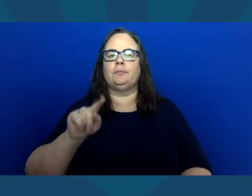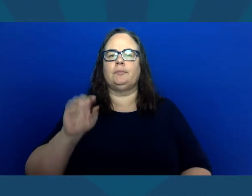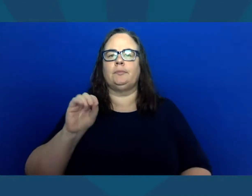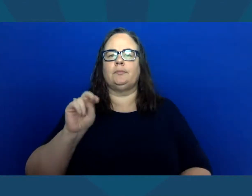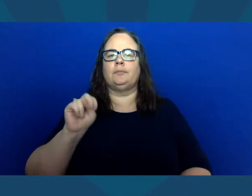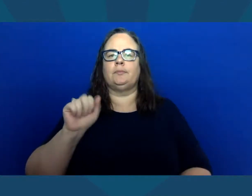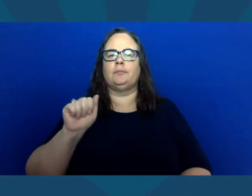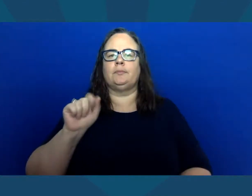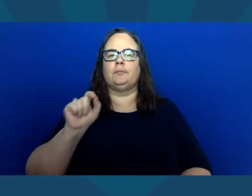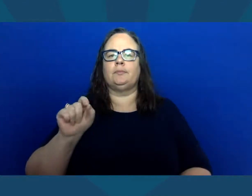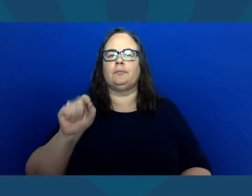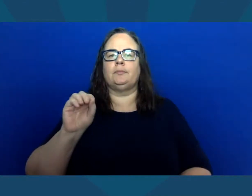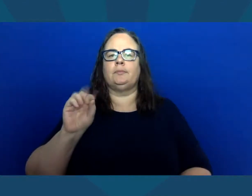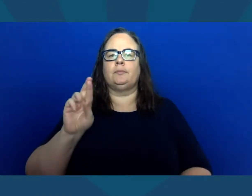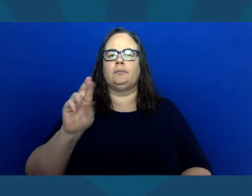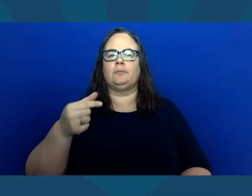www.honeyforarizona.org.